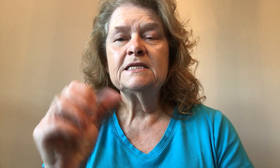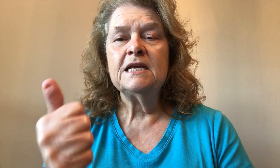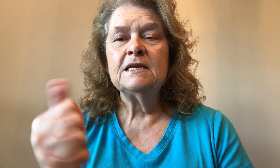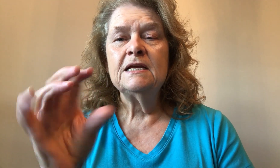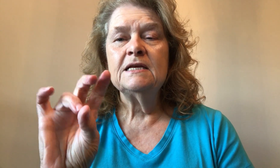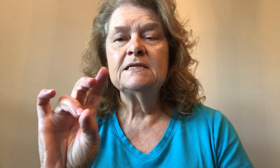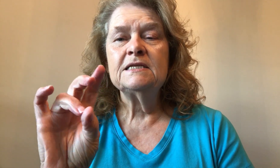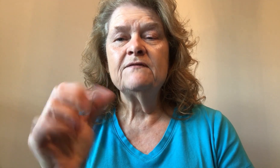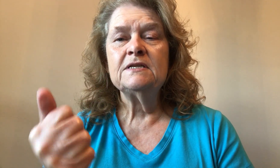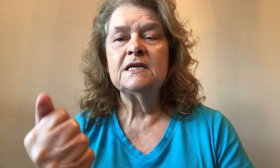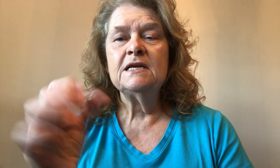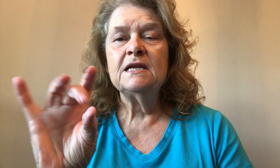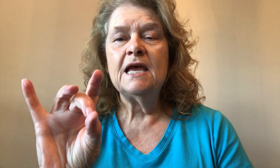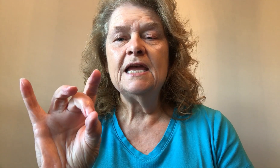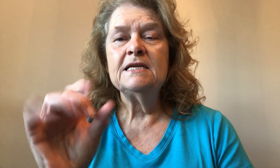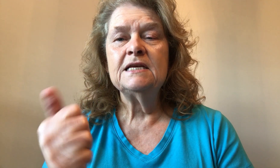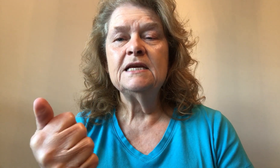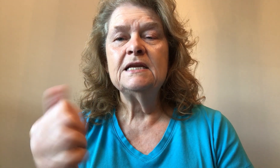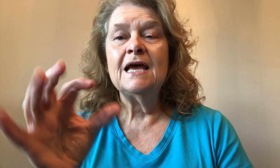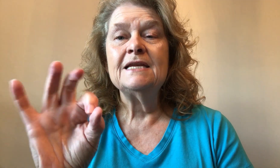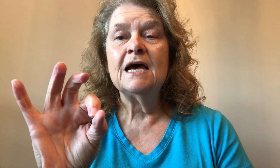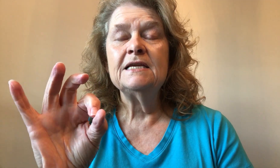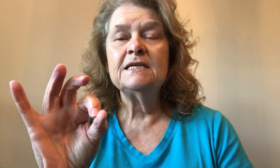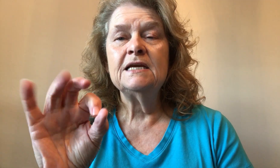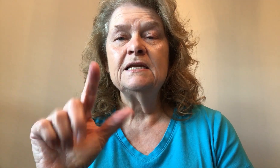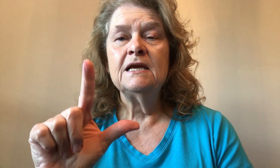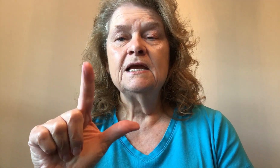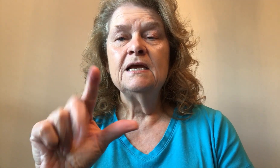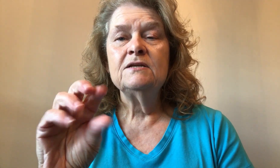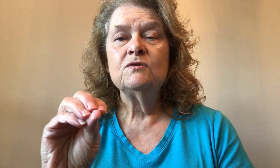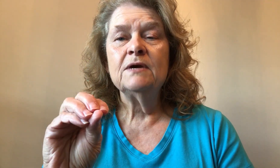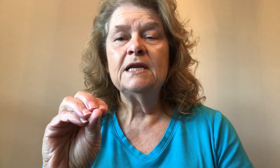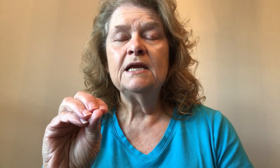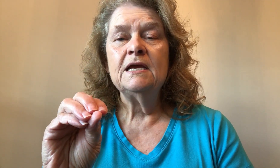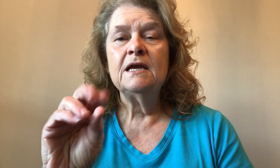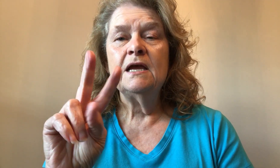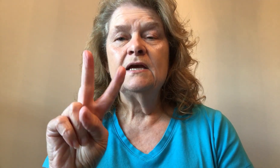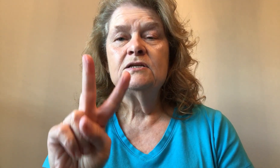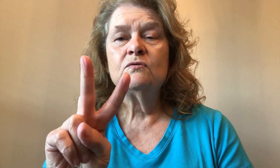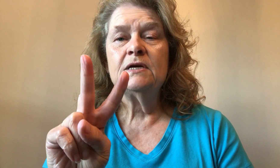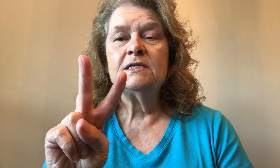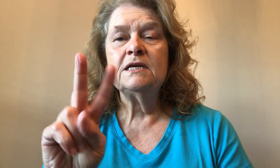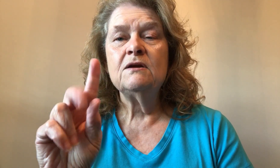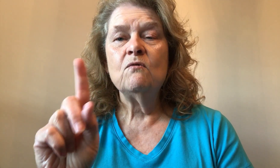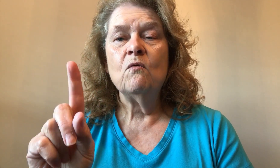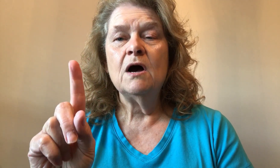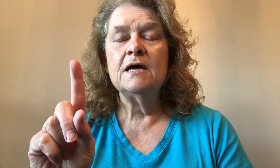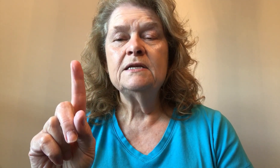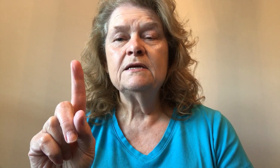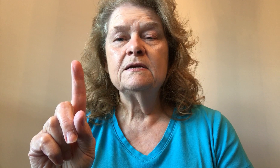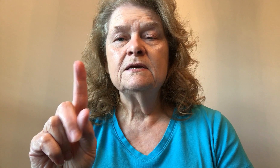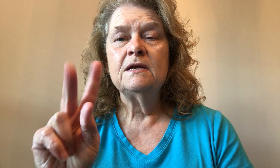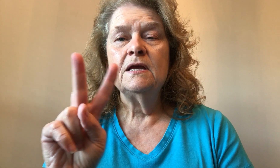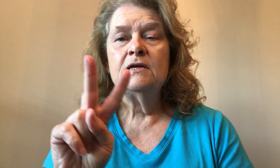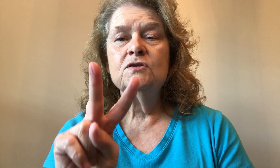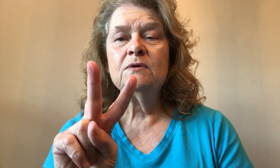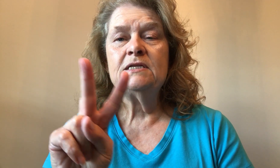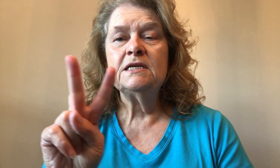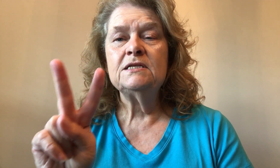16, 17, 18, 19, 20, 21,